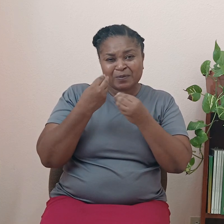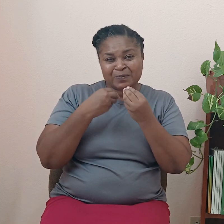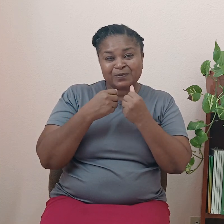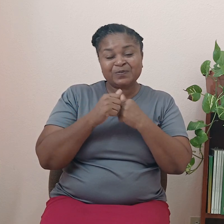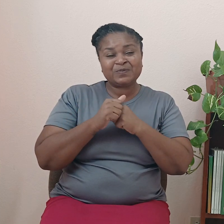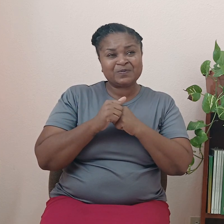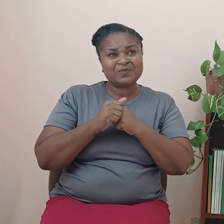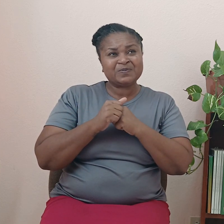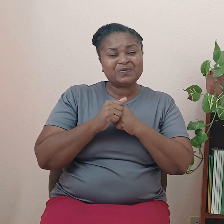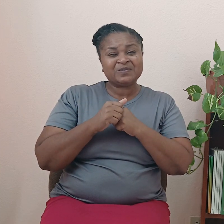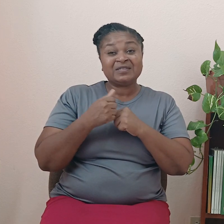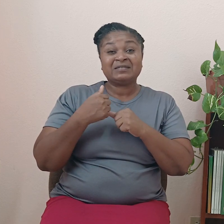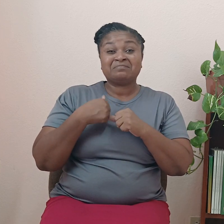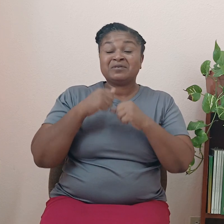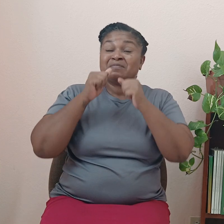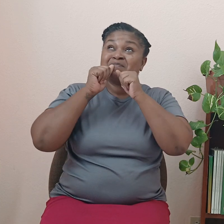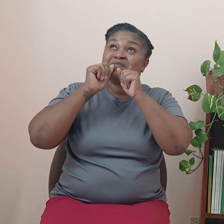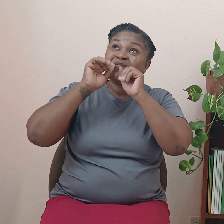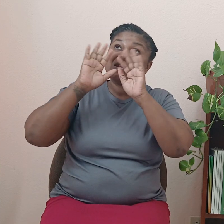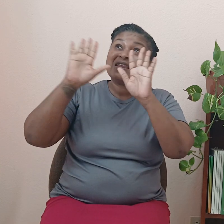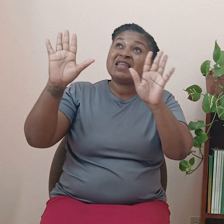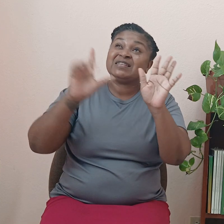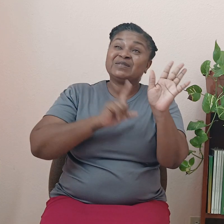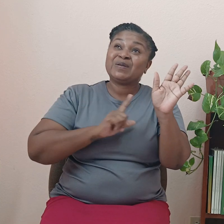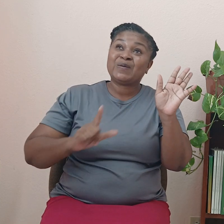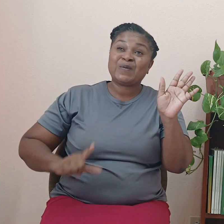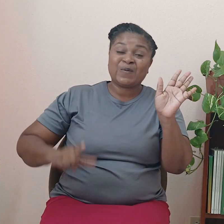I bless the Lord for my meat.